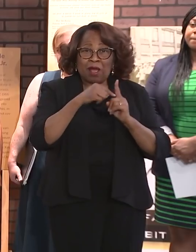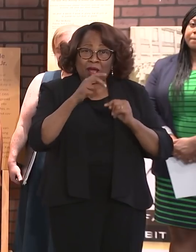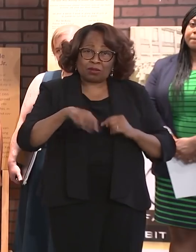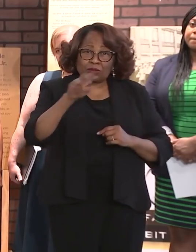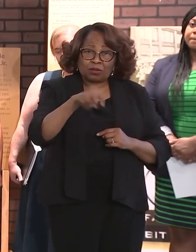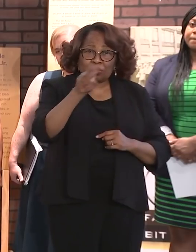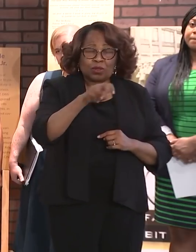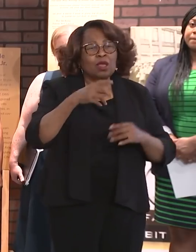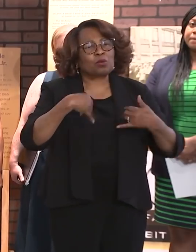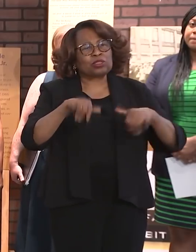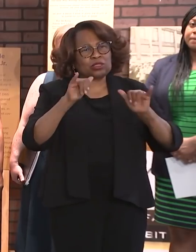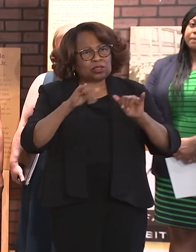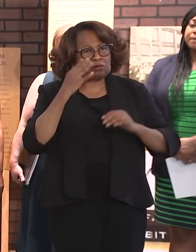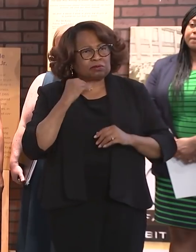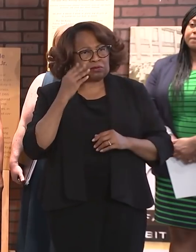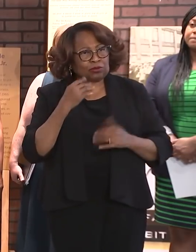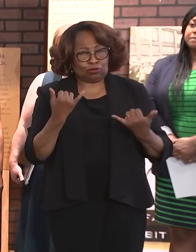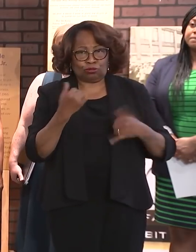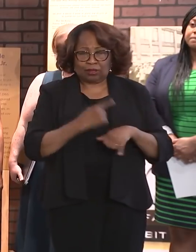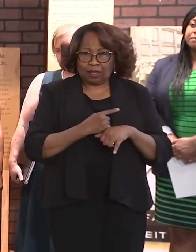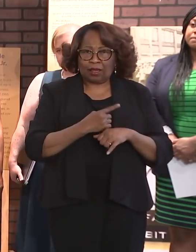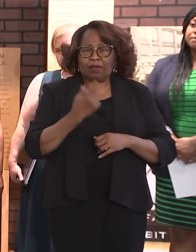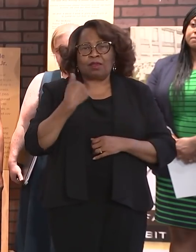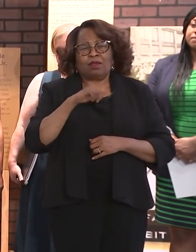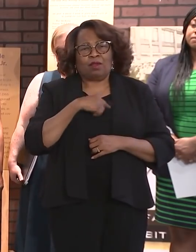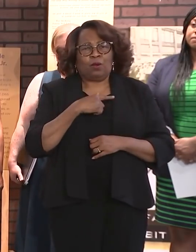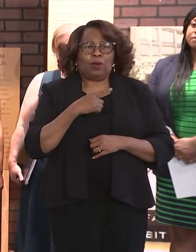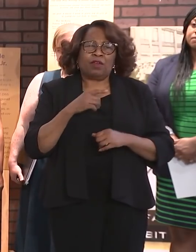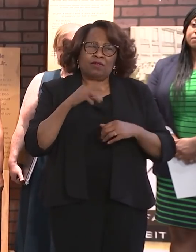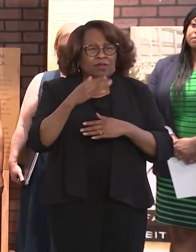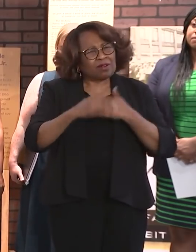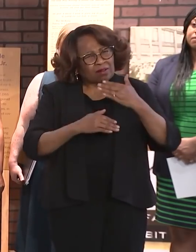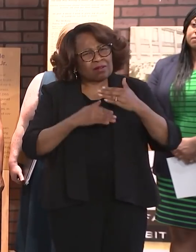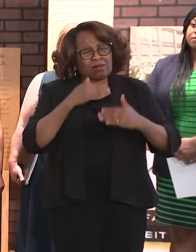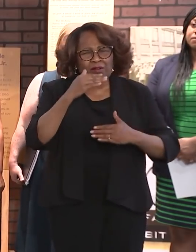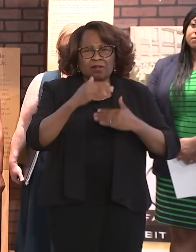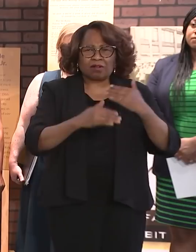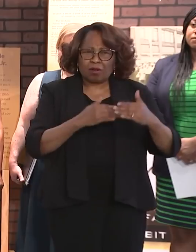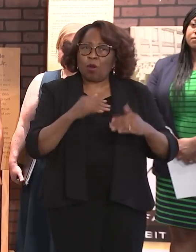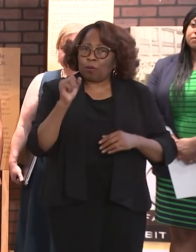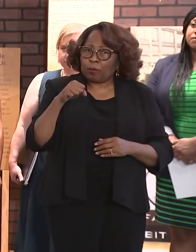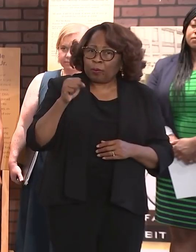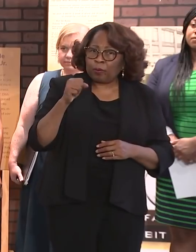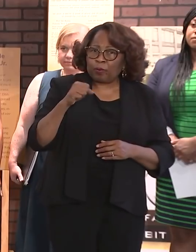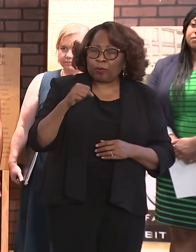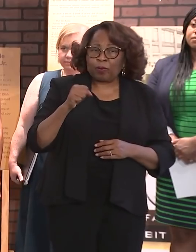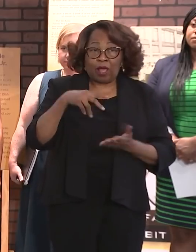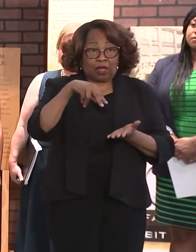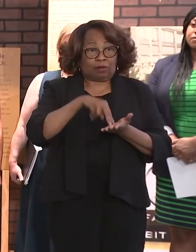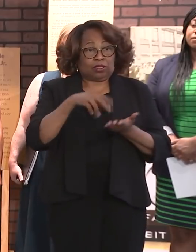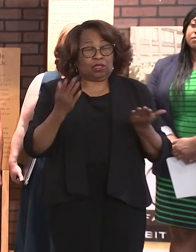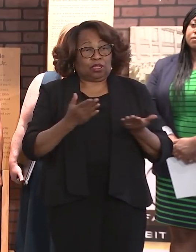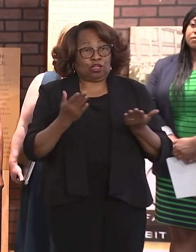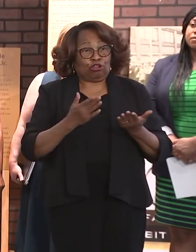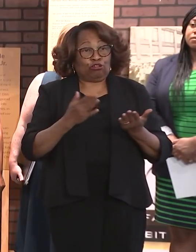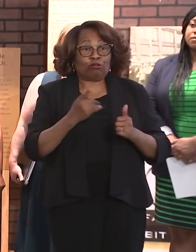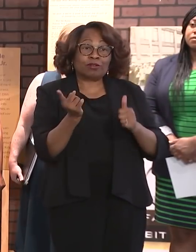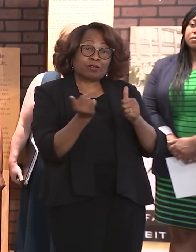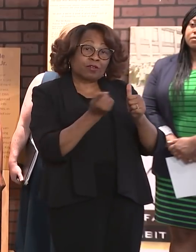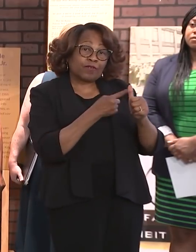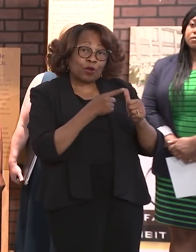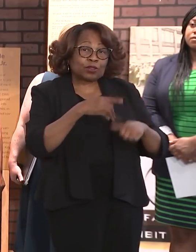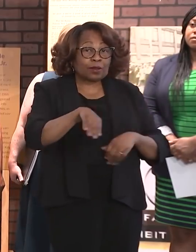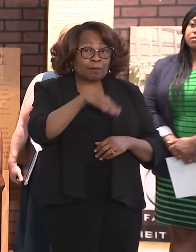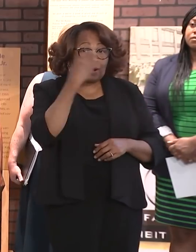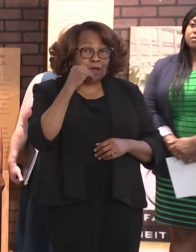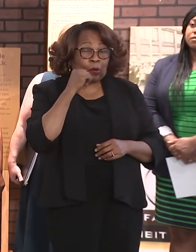still on that journey today. We've made undeniable progress in our city. And I'm standing here today as the first